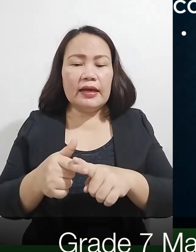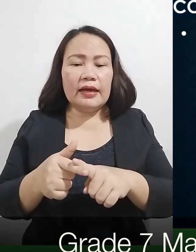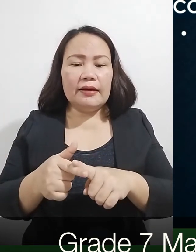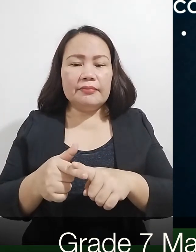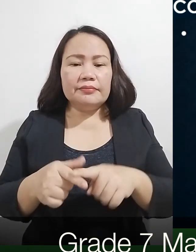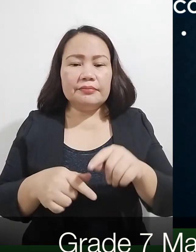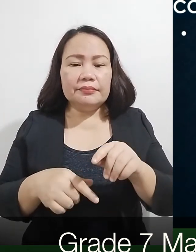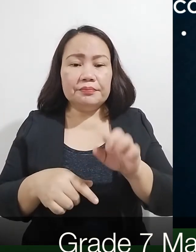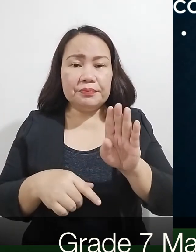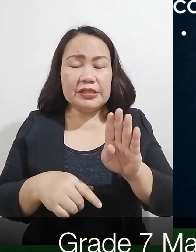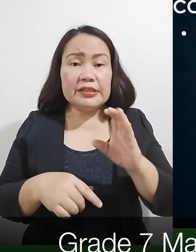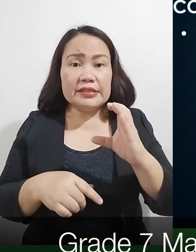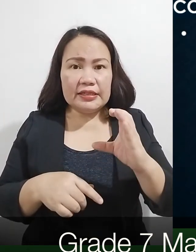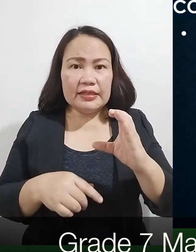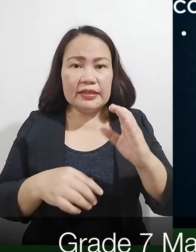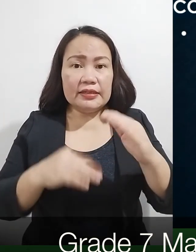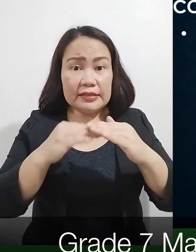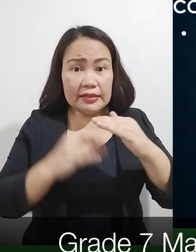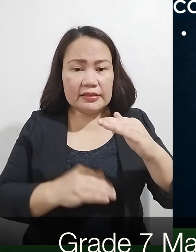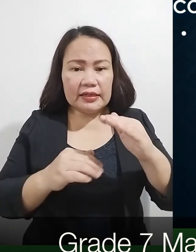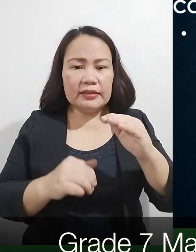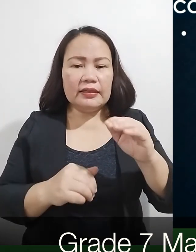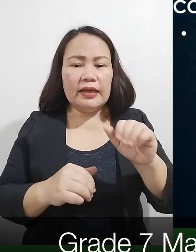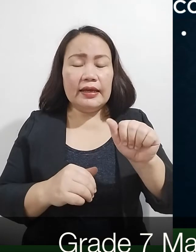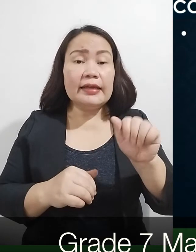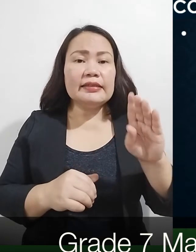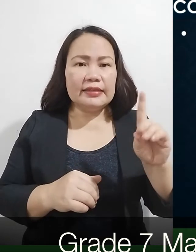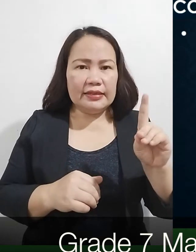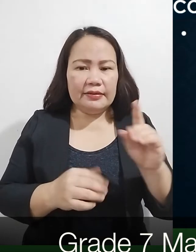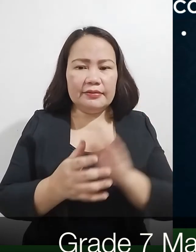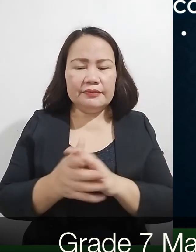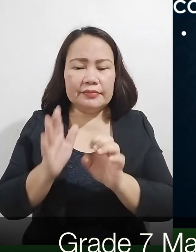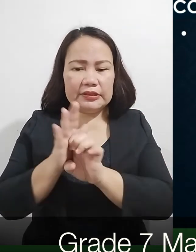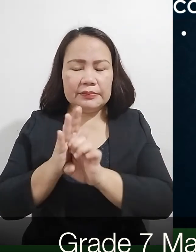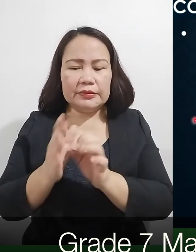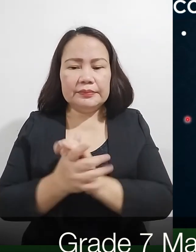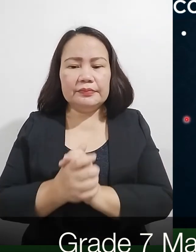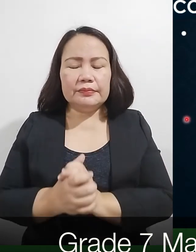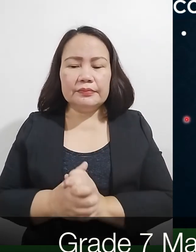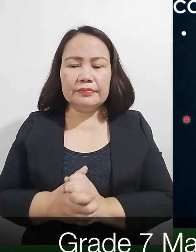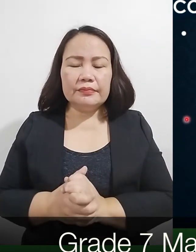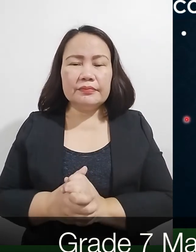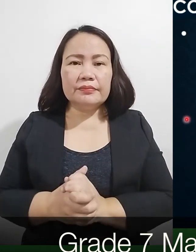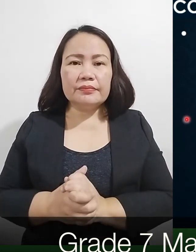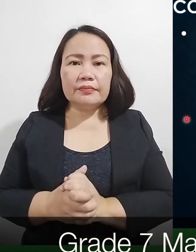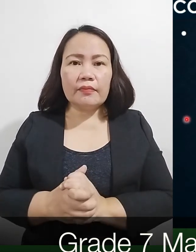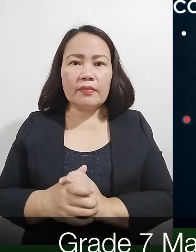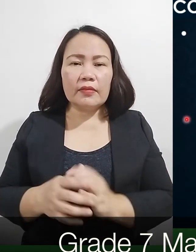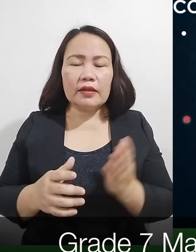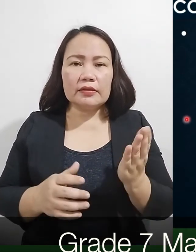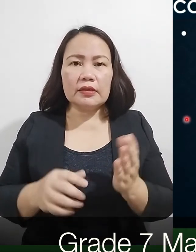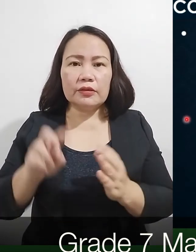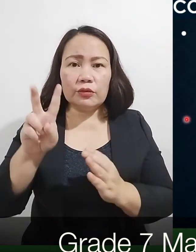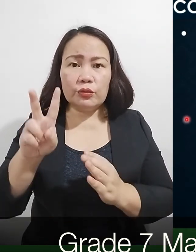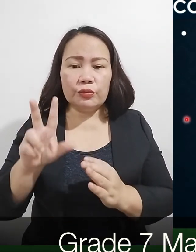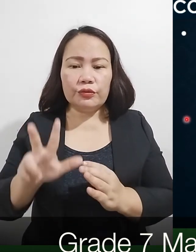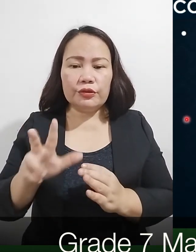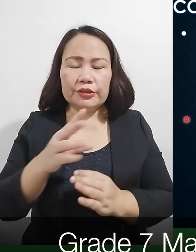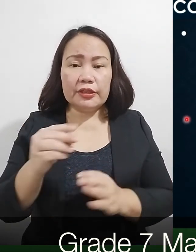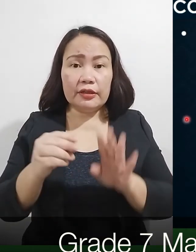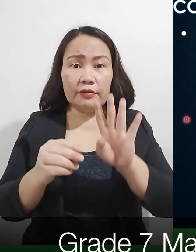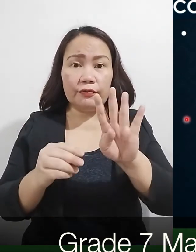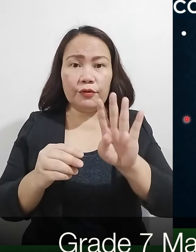BC is less than AD. So, vice versa lang siya. Alright, let's have an example. So, I have